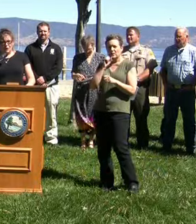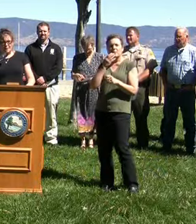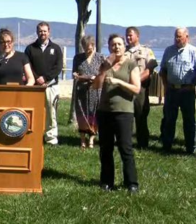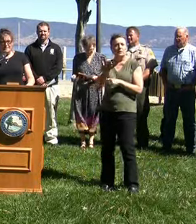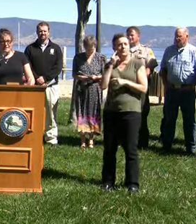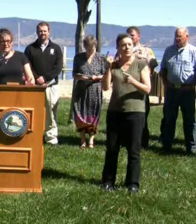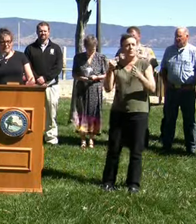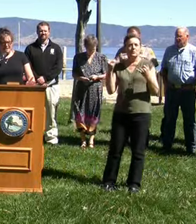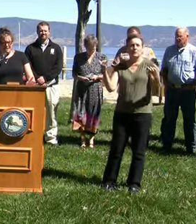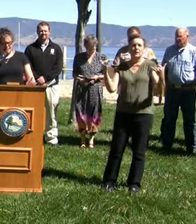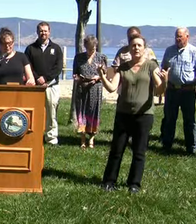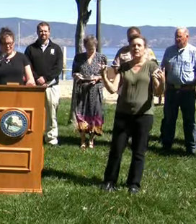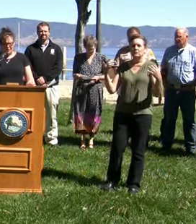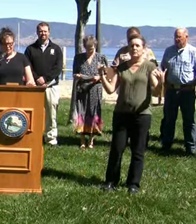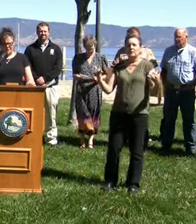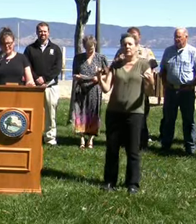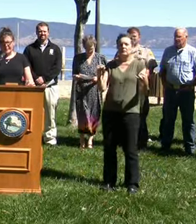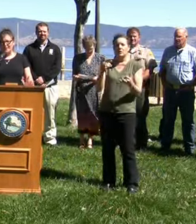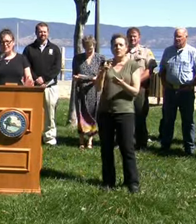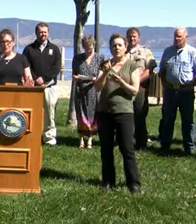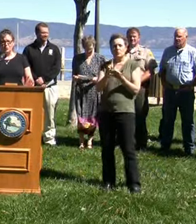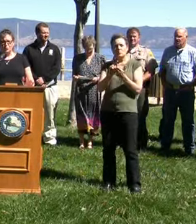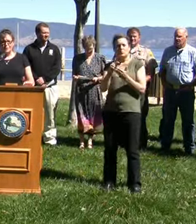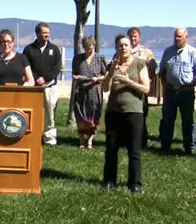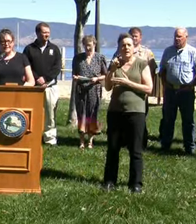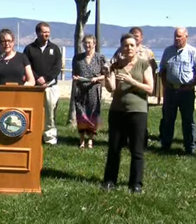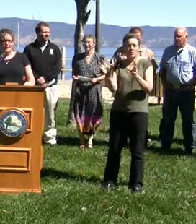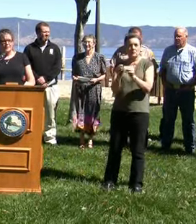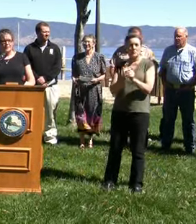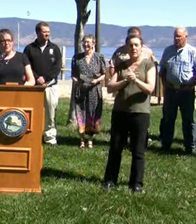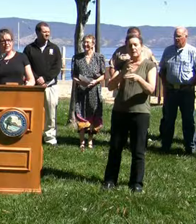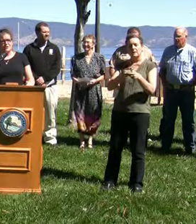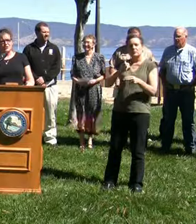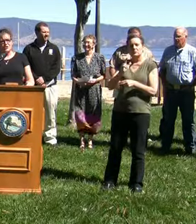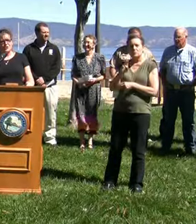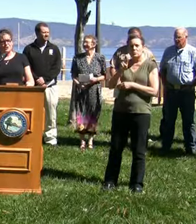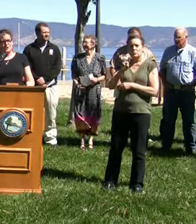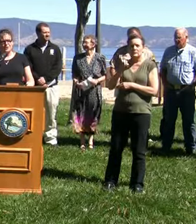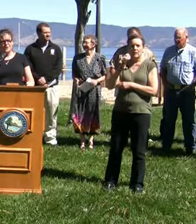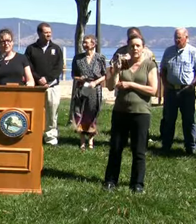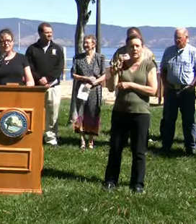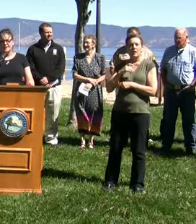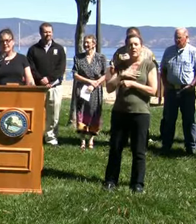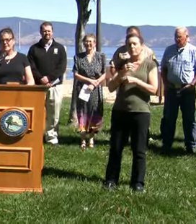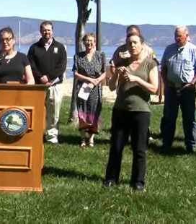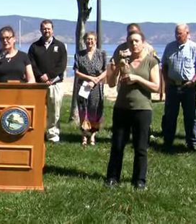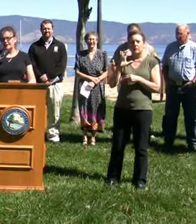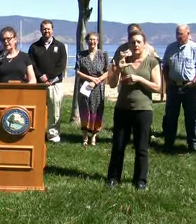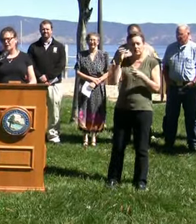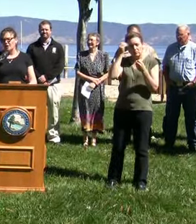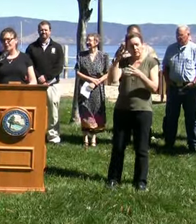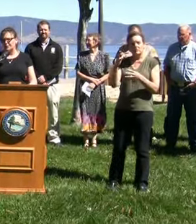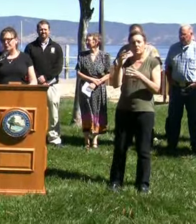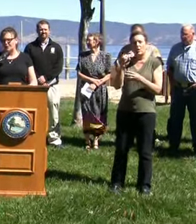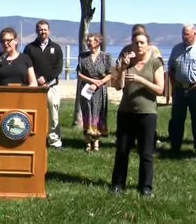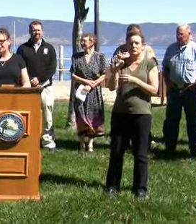you for coming today to today's press conference. My name is Jill Ruzica. I'm the Public Information Officer for the County of Lake and for Lake